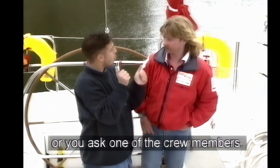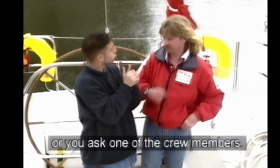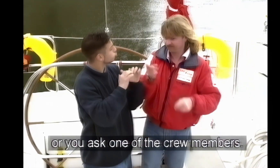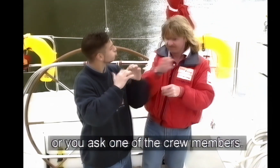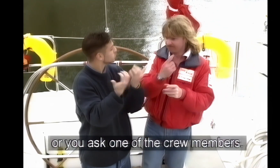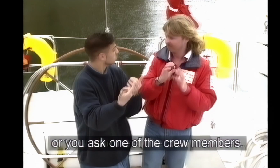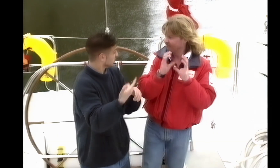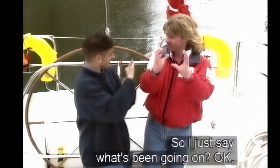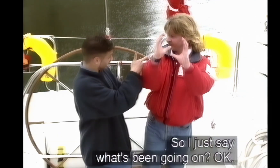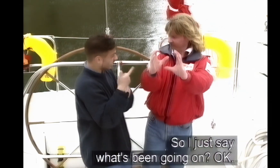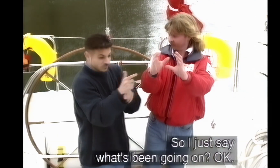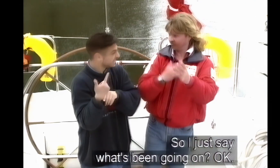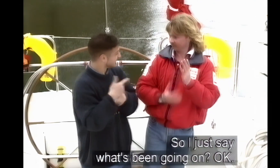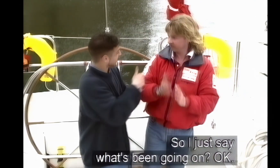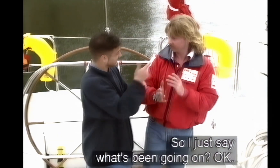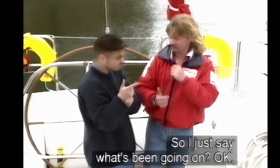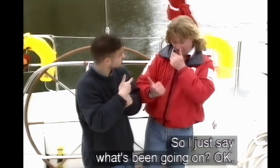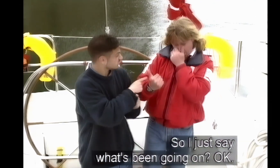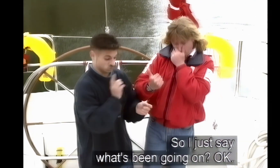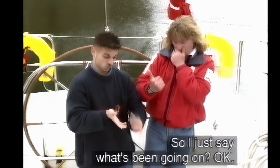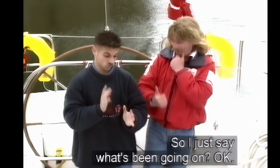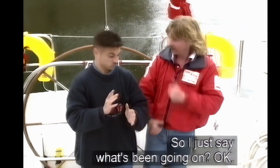thing. So I just say what's been going on. Okay.